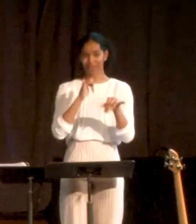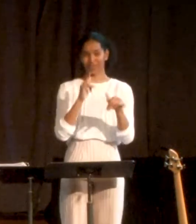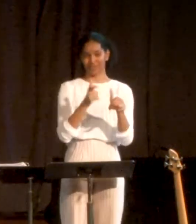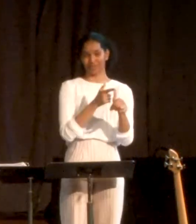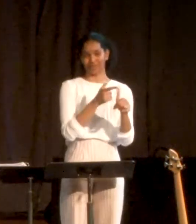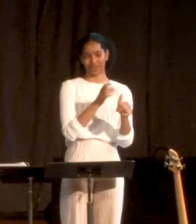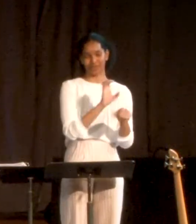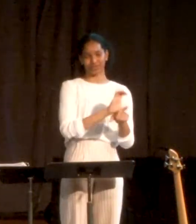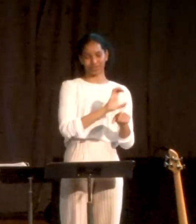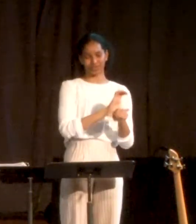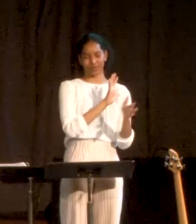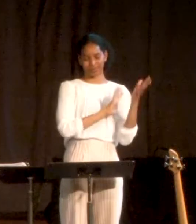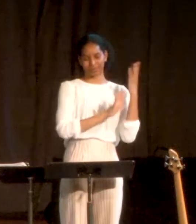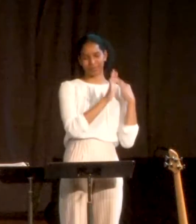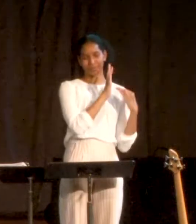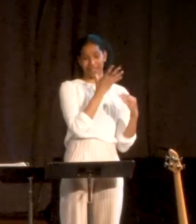did.